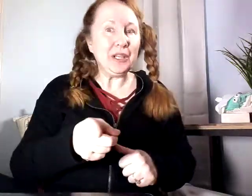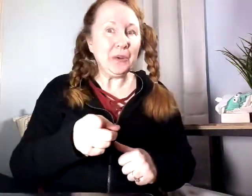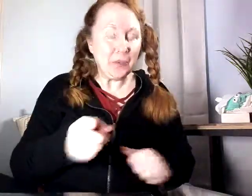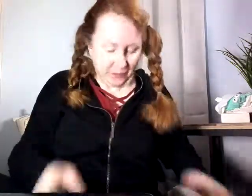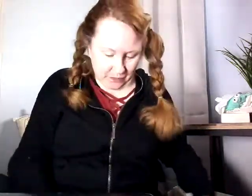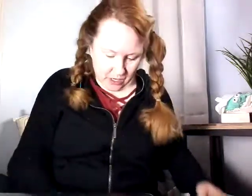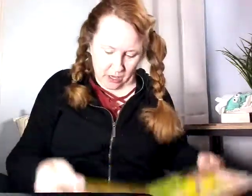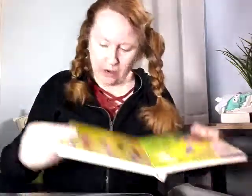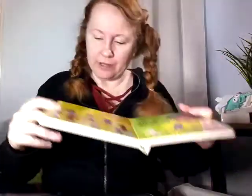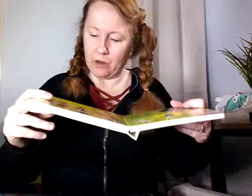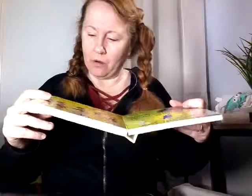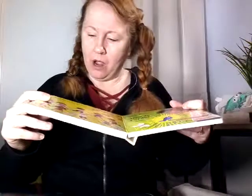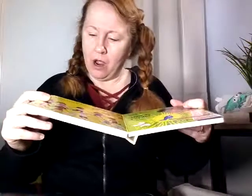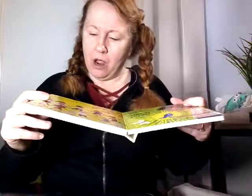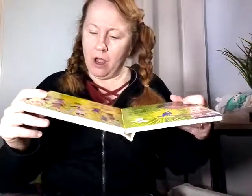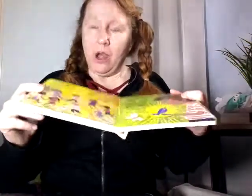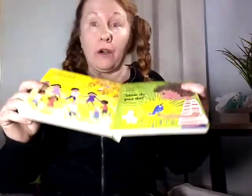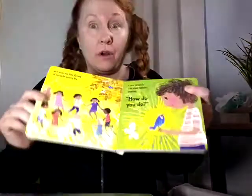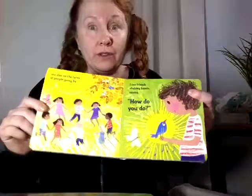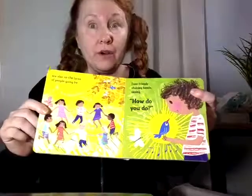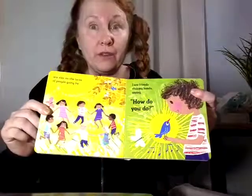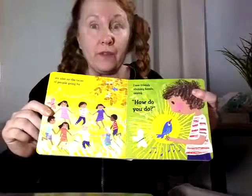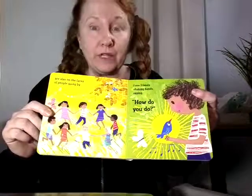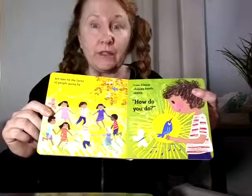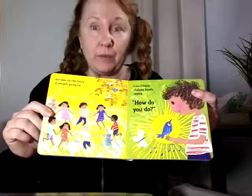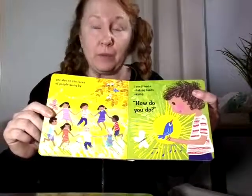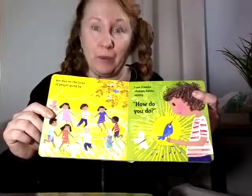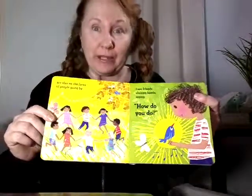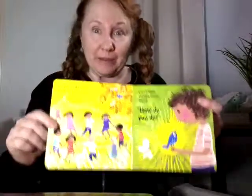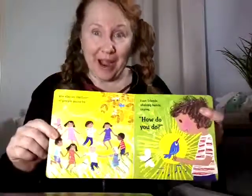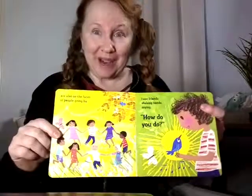do? Okay, so are also on the faces of people passing by. One more